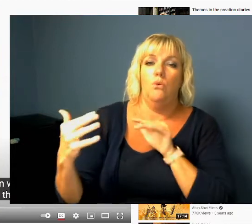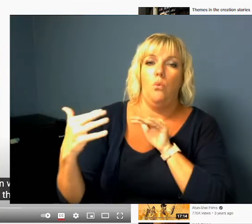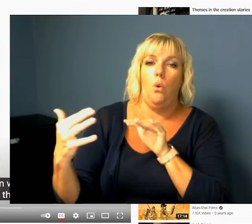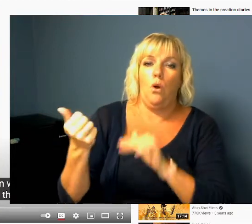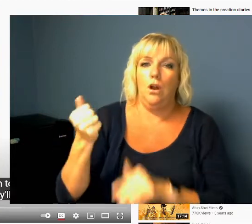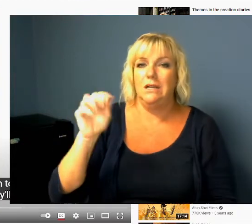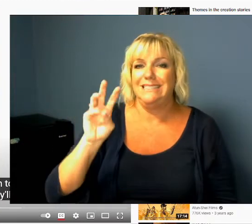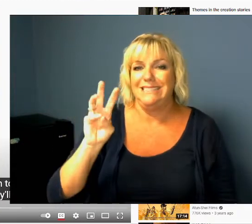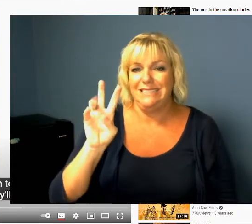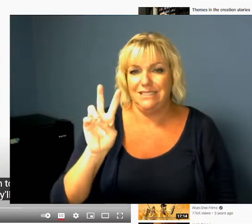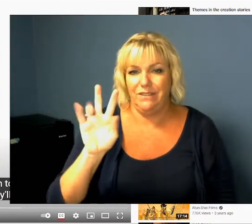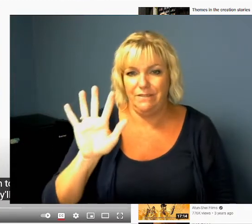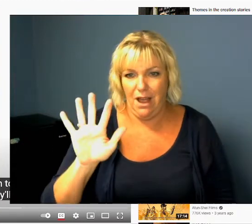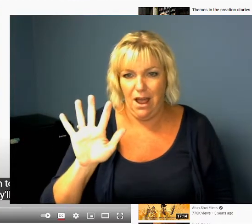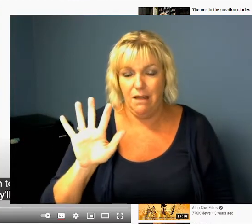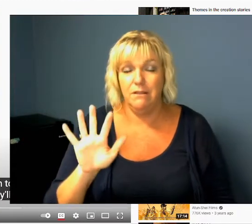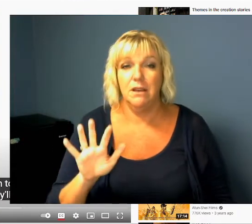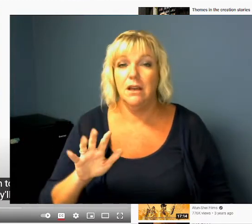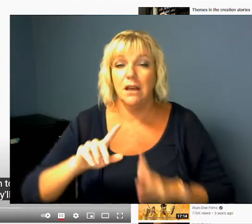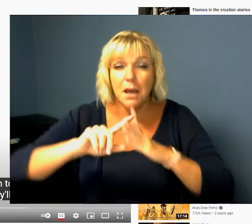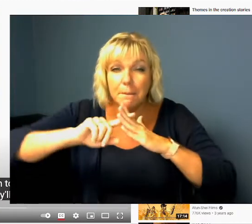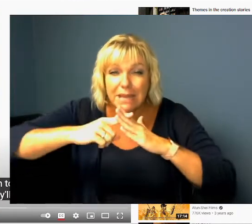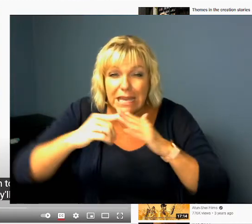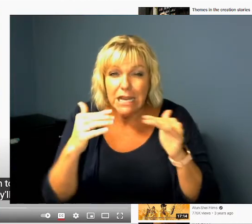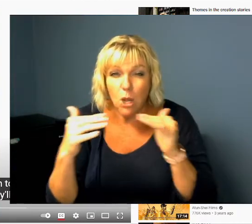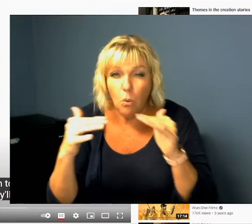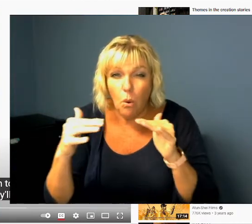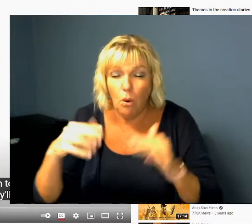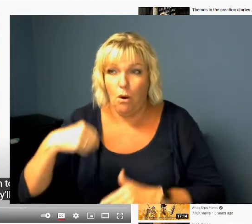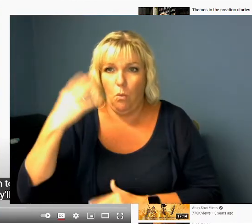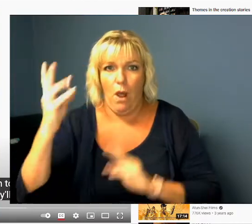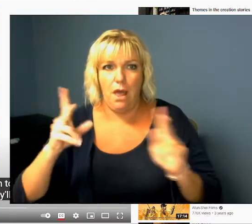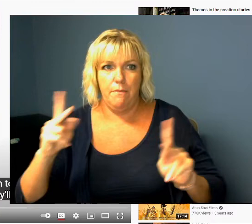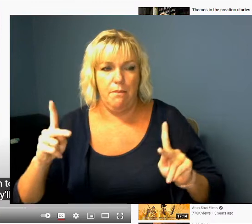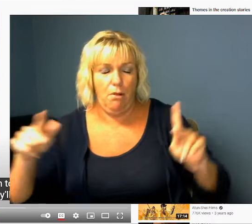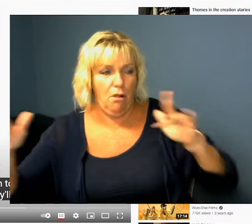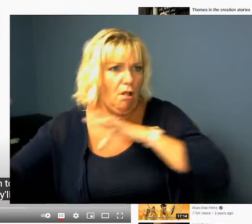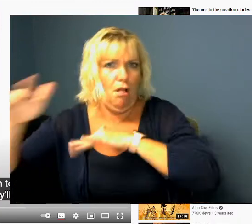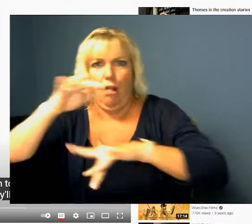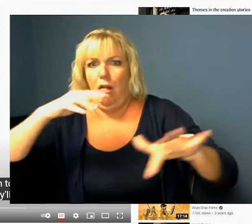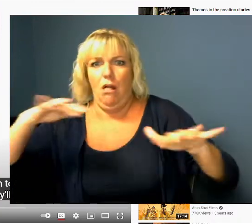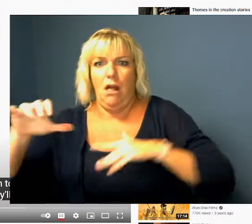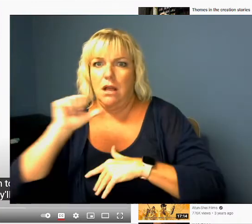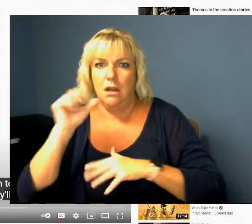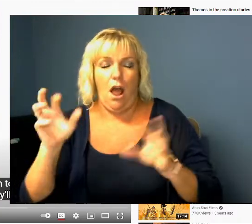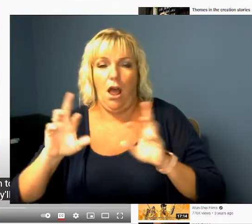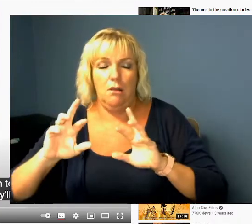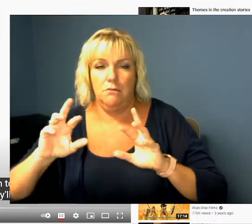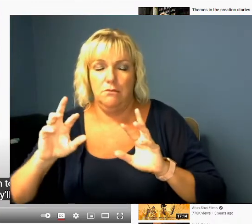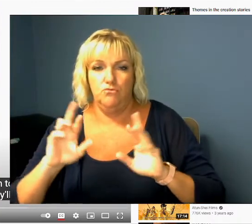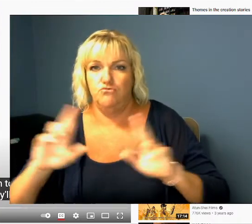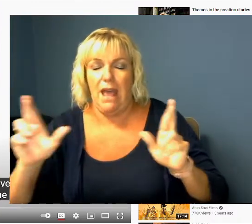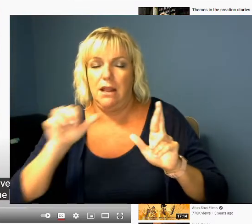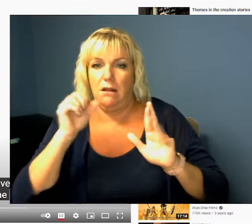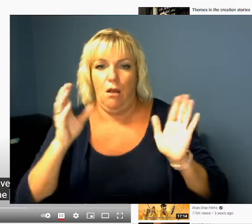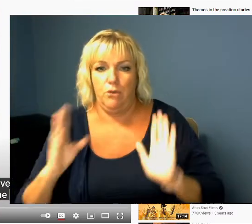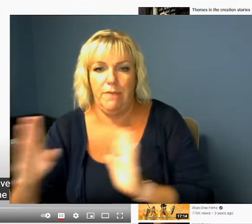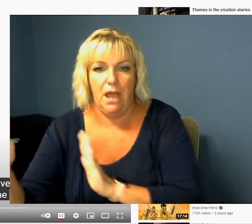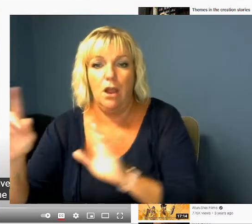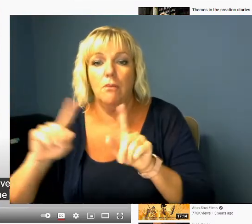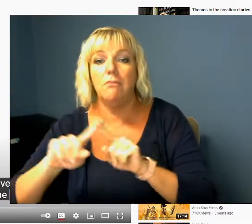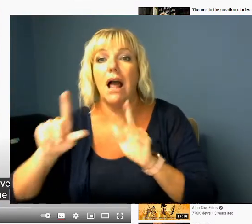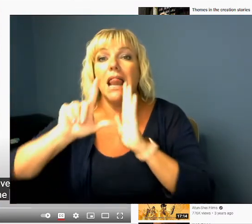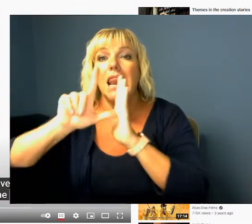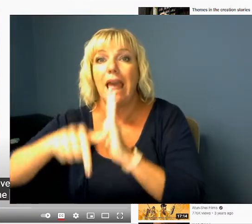Now, initially, the colonists aren't organized enough to come together, but ultimately, they'll come together. They'll